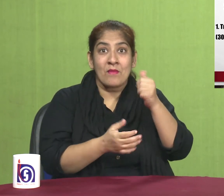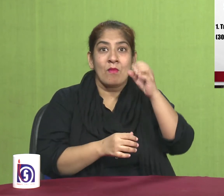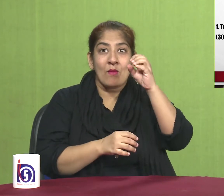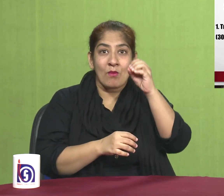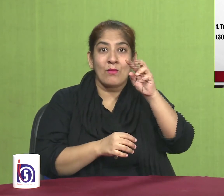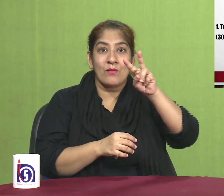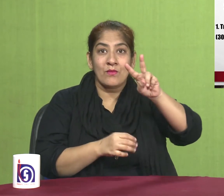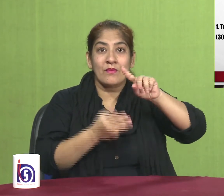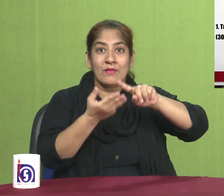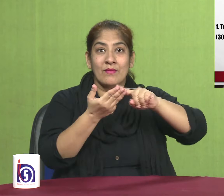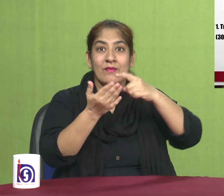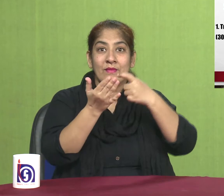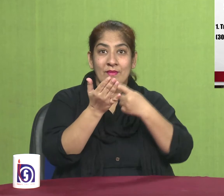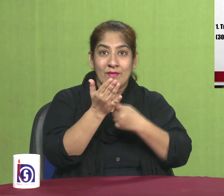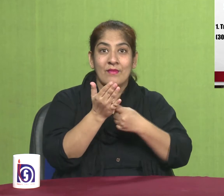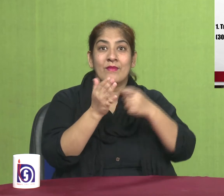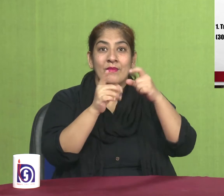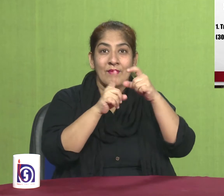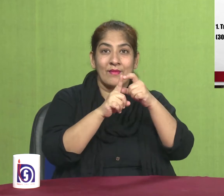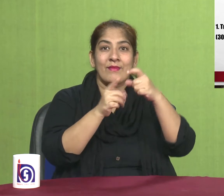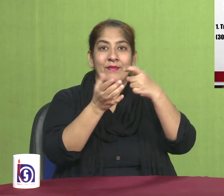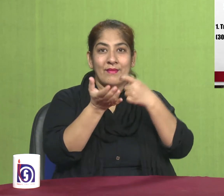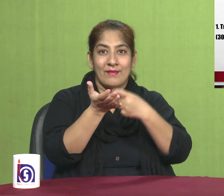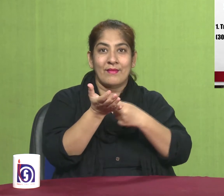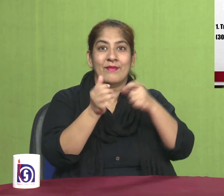is bank overdraft.